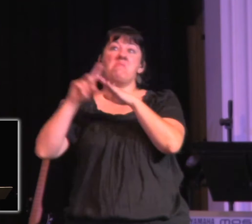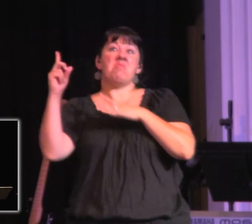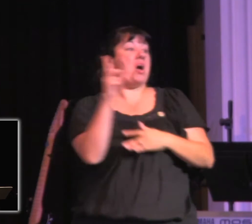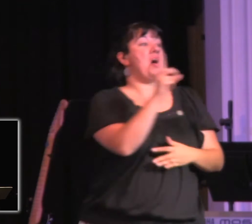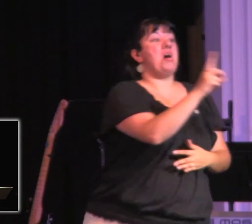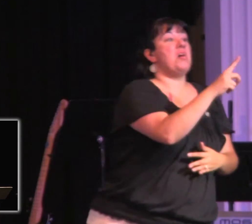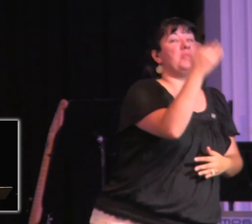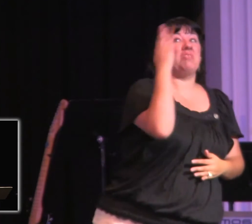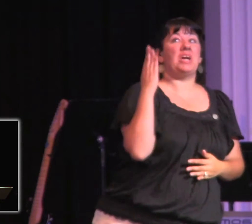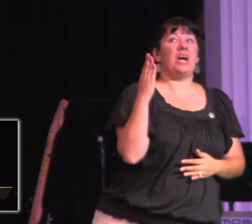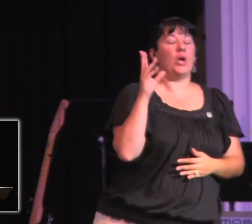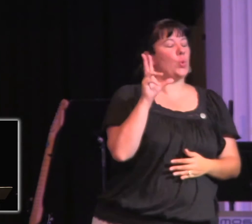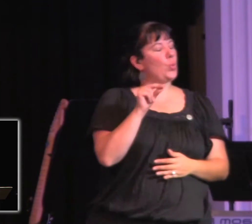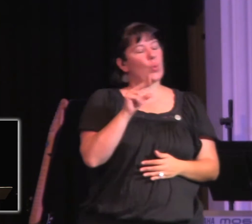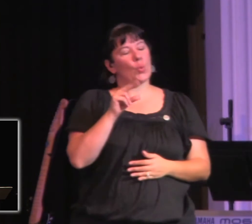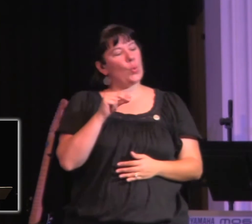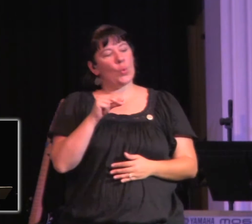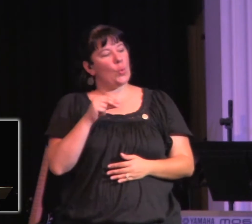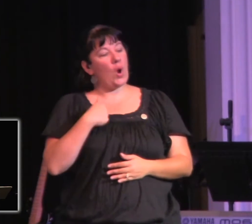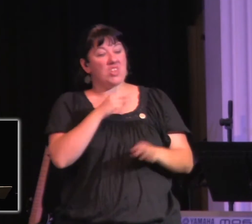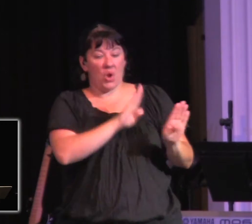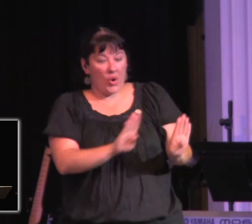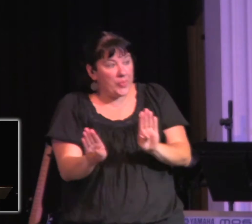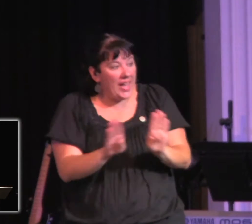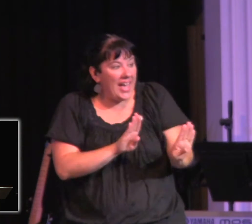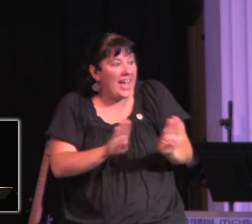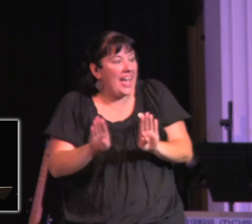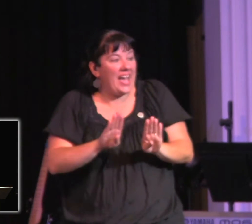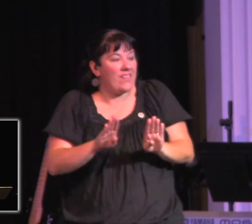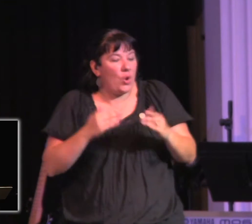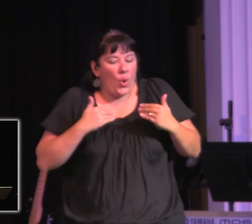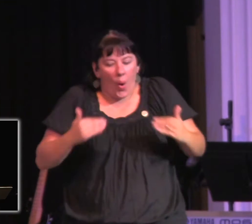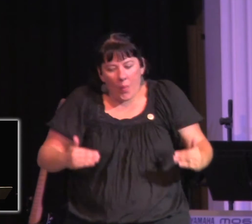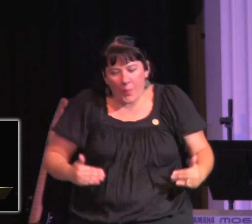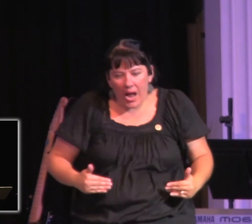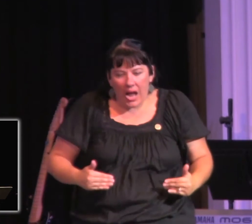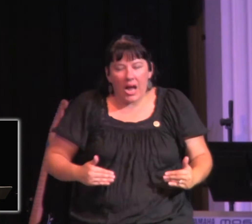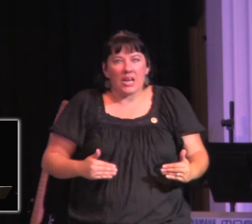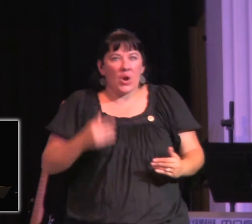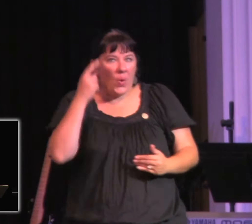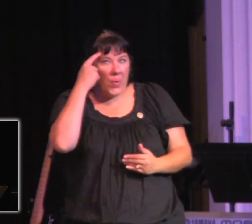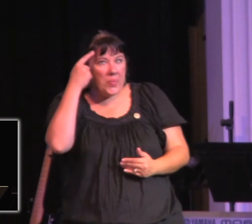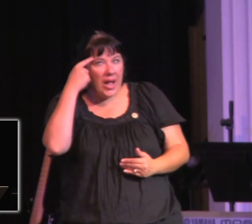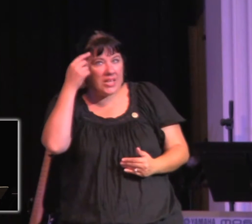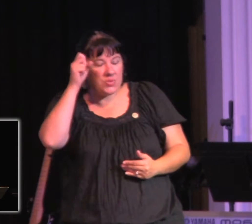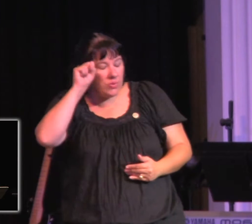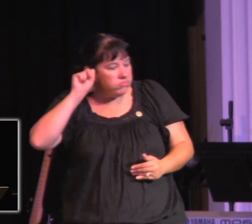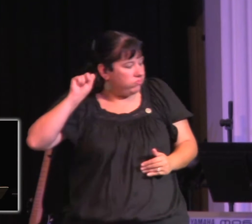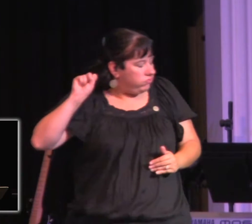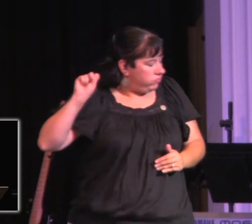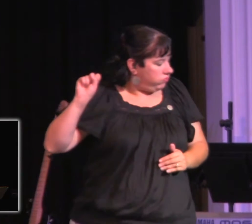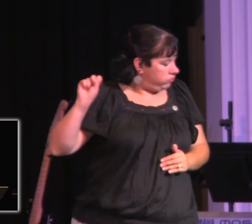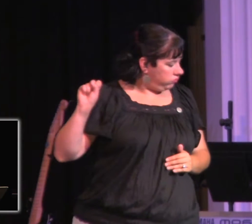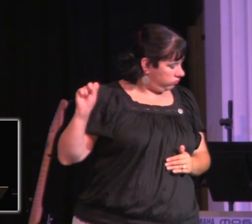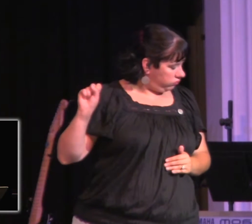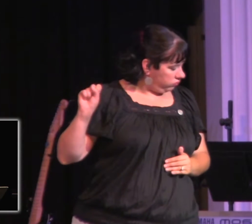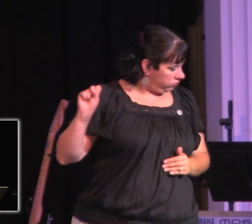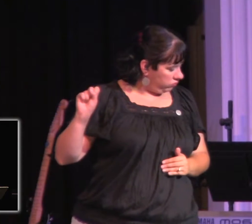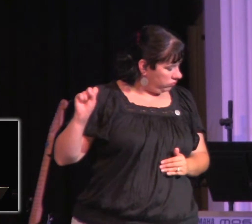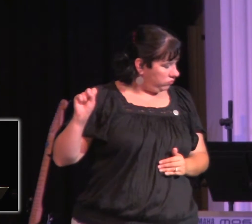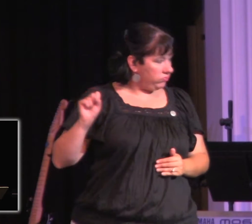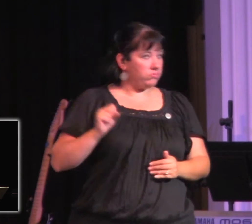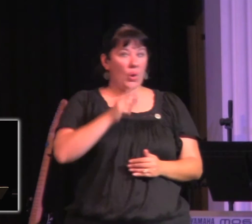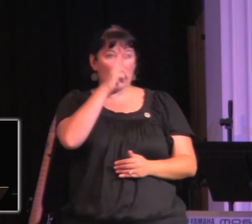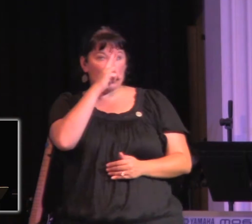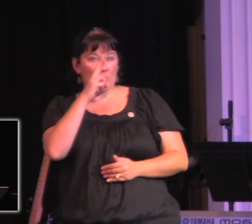it in our minds. And we just turn from God. Romans 6:19 says, I put this in human terms because you are weak in your